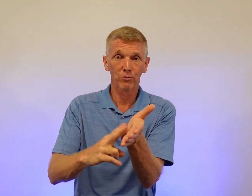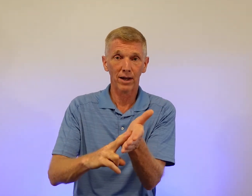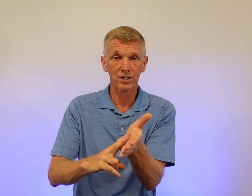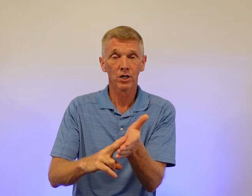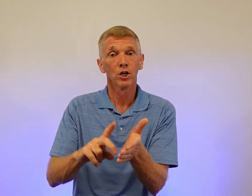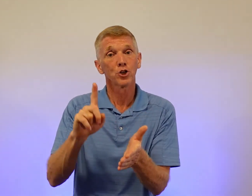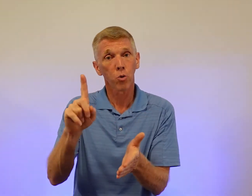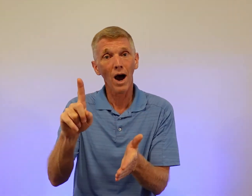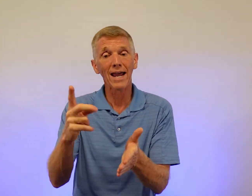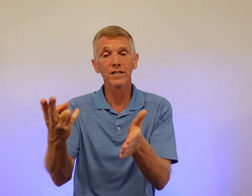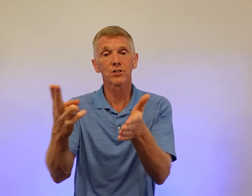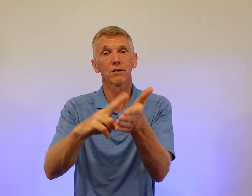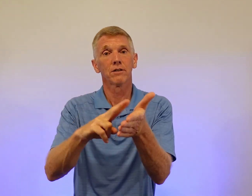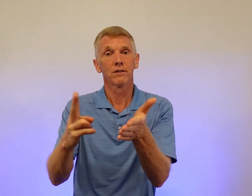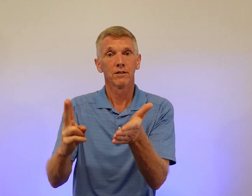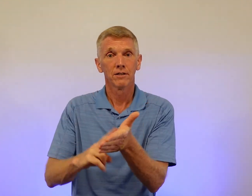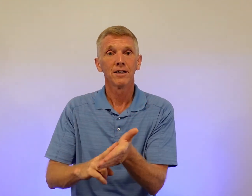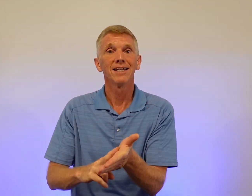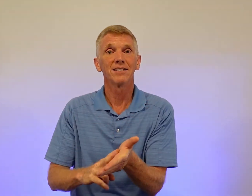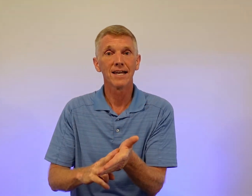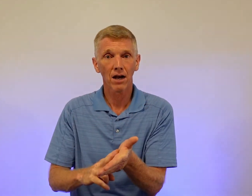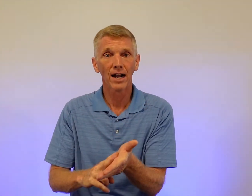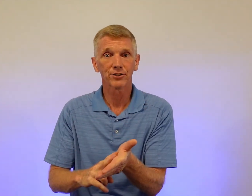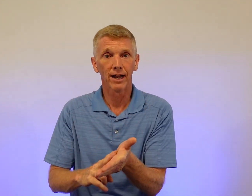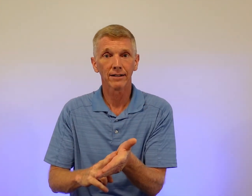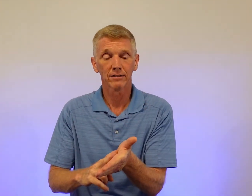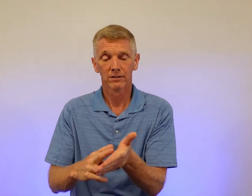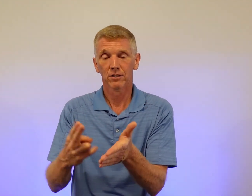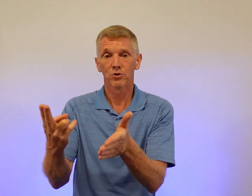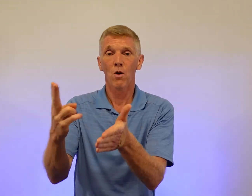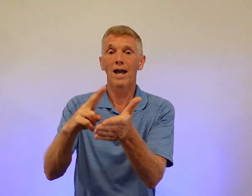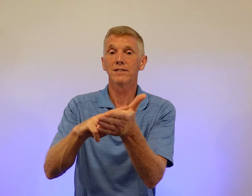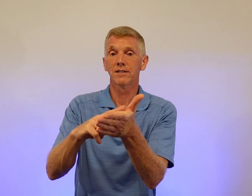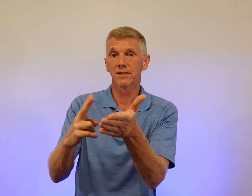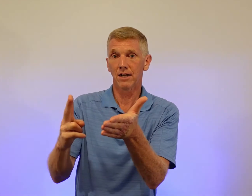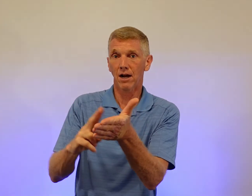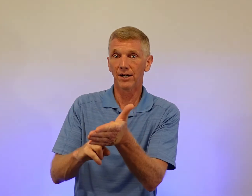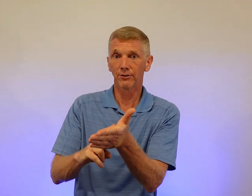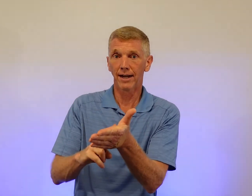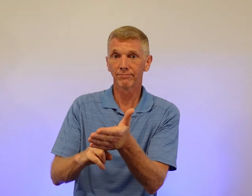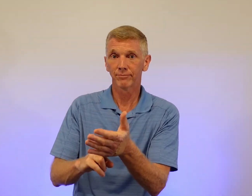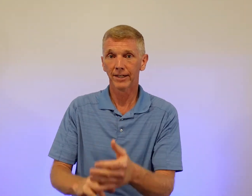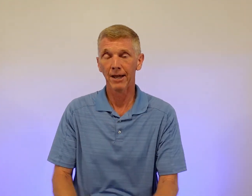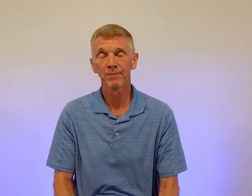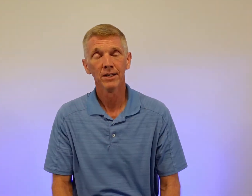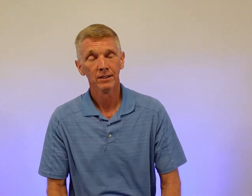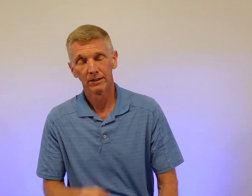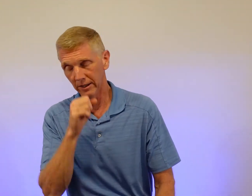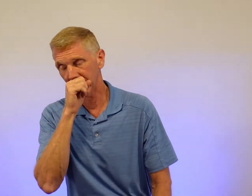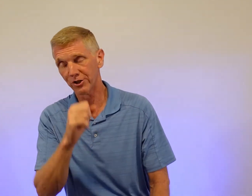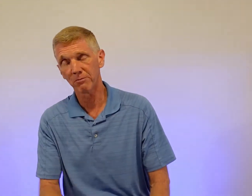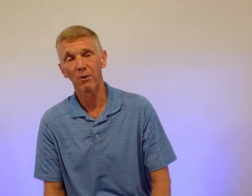page. Twice is a contract. Twice is a contract, okay? Excuse me, we have